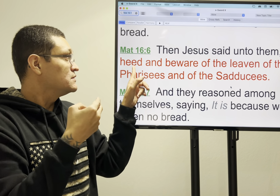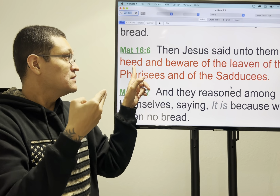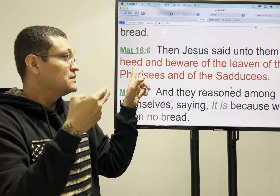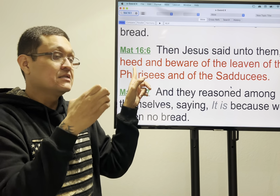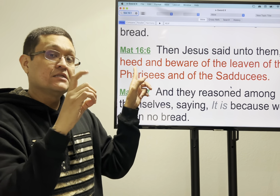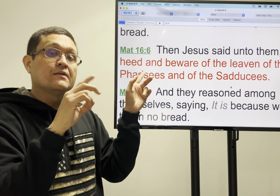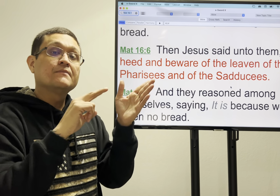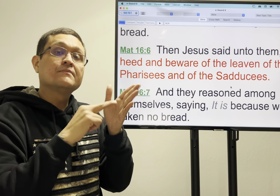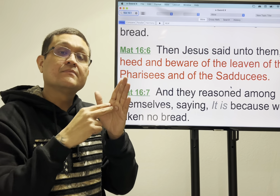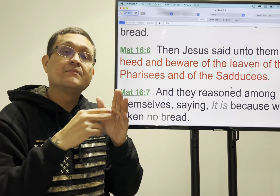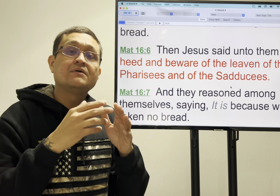take heed,